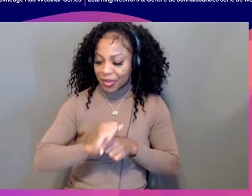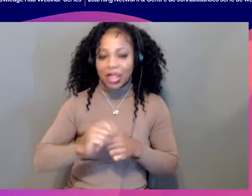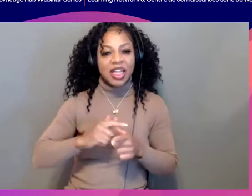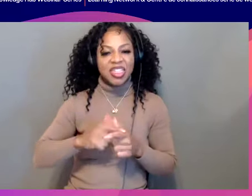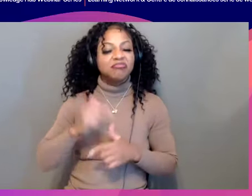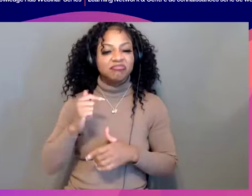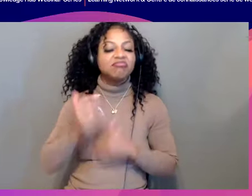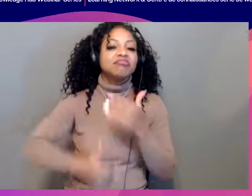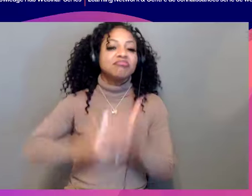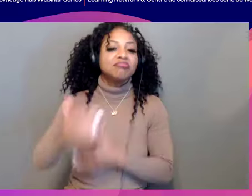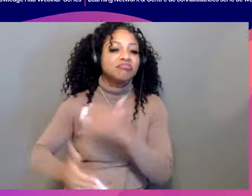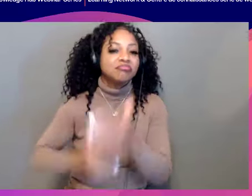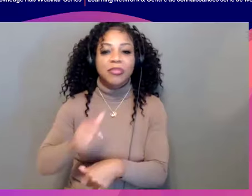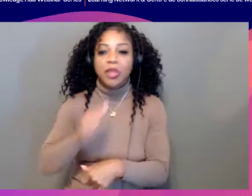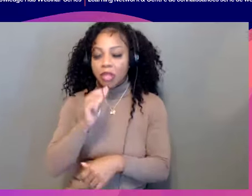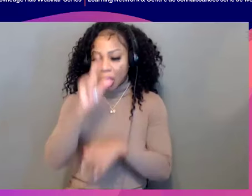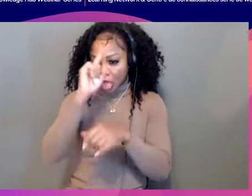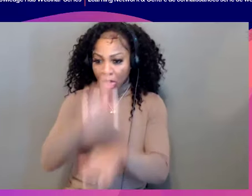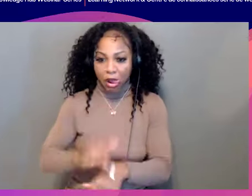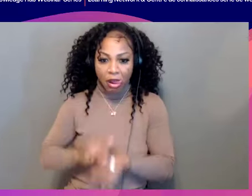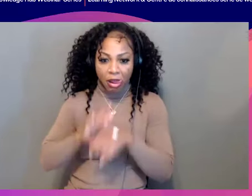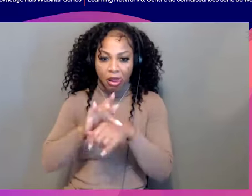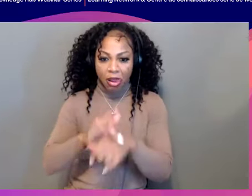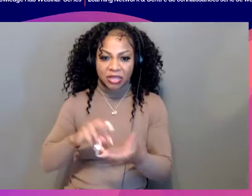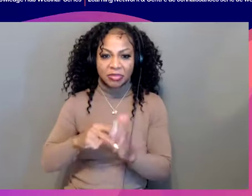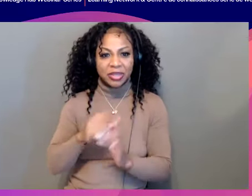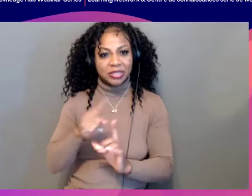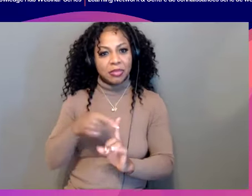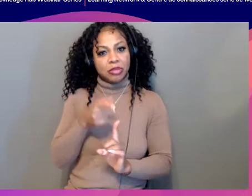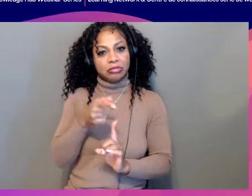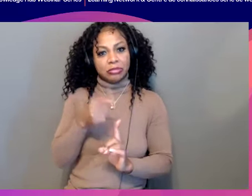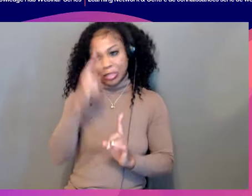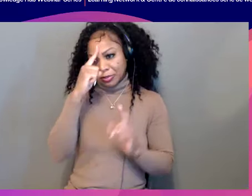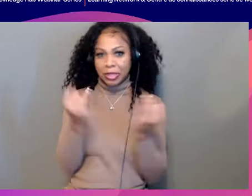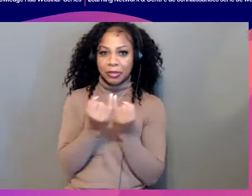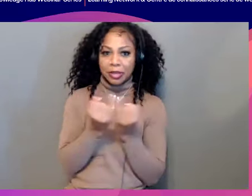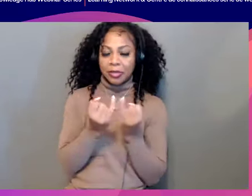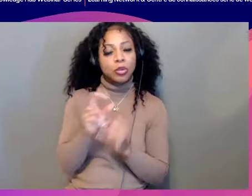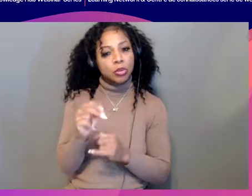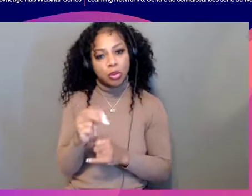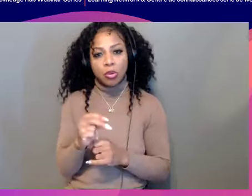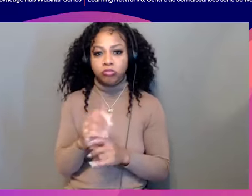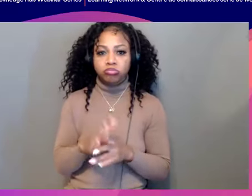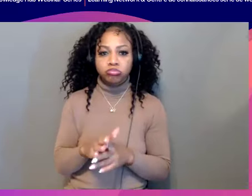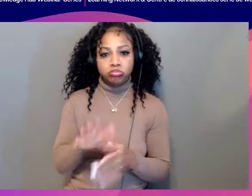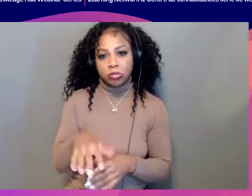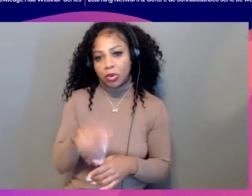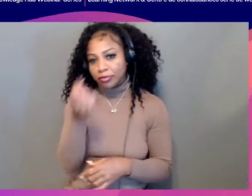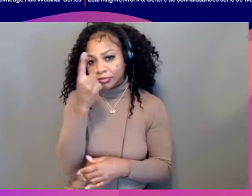a big deal about it, which would then make it about you, but simply correcting yourself and moving on.